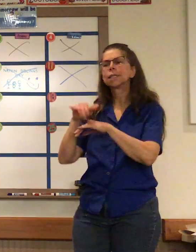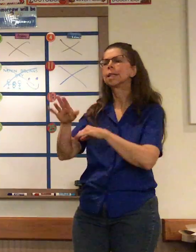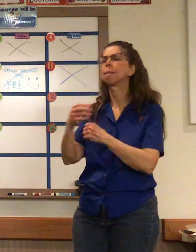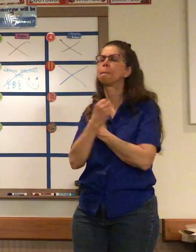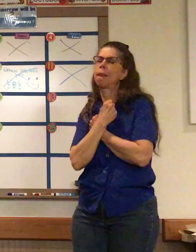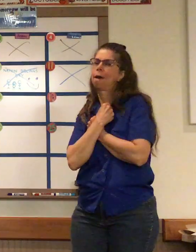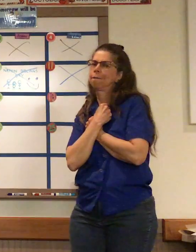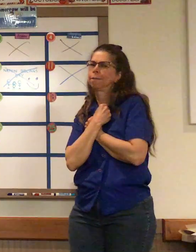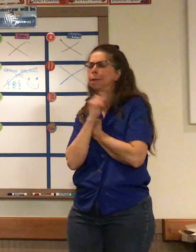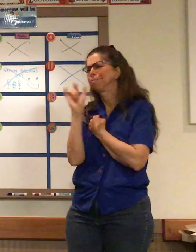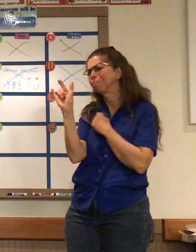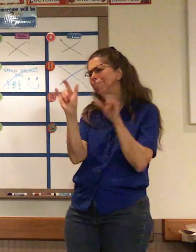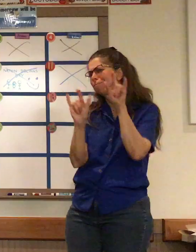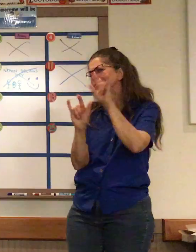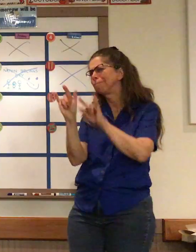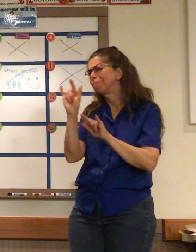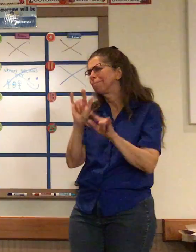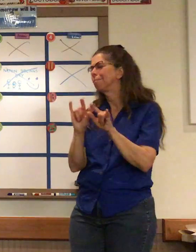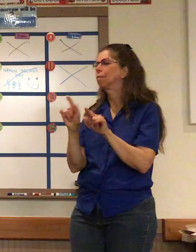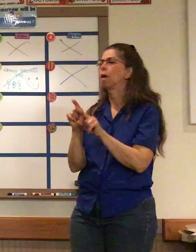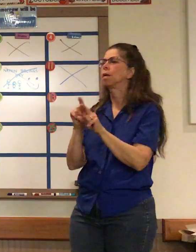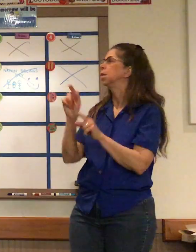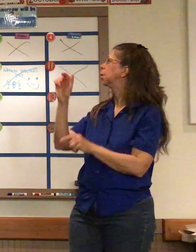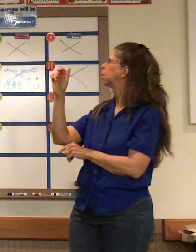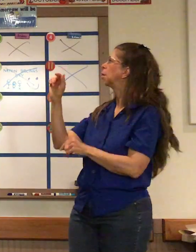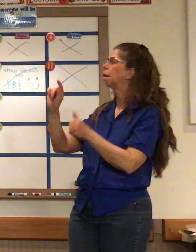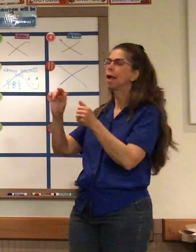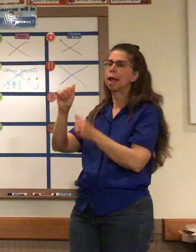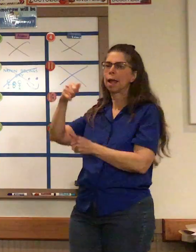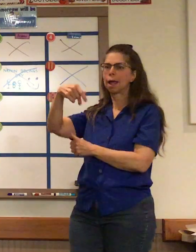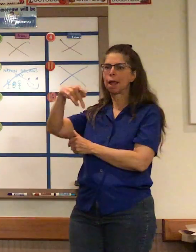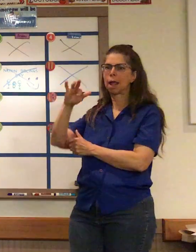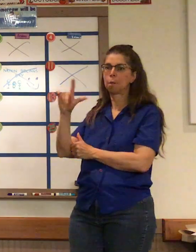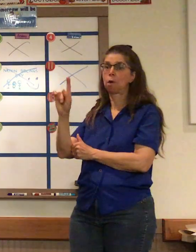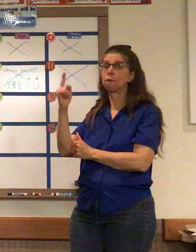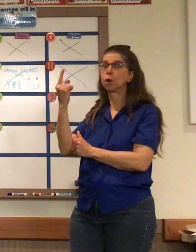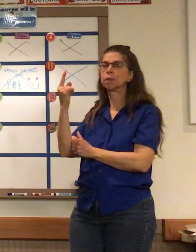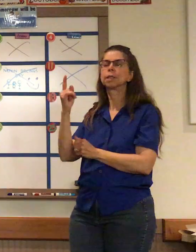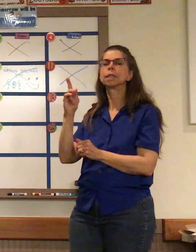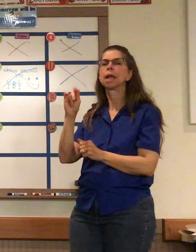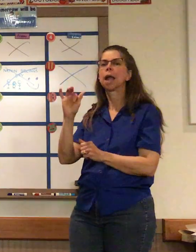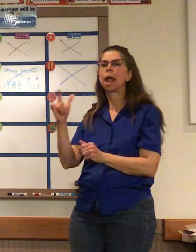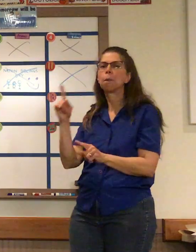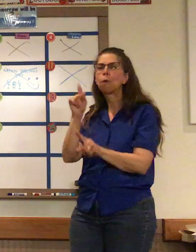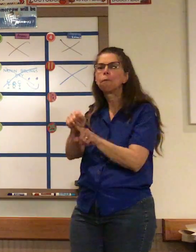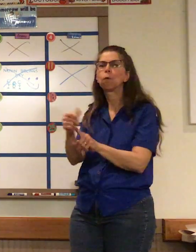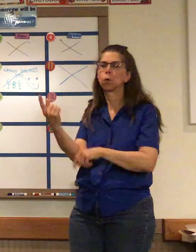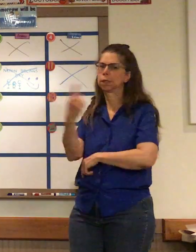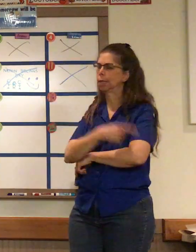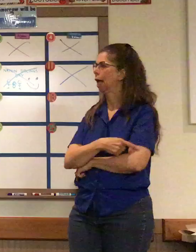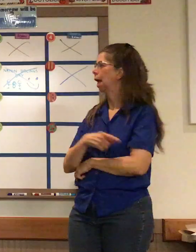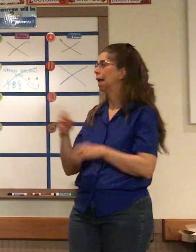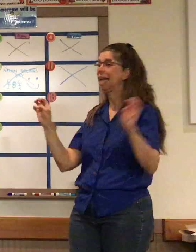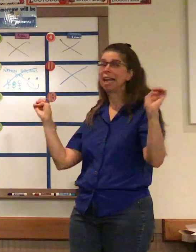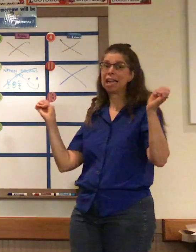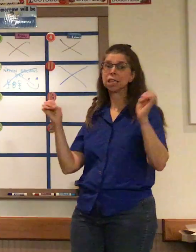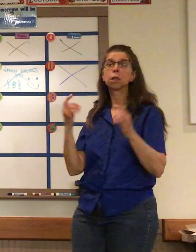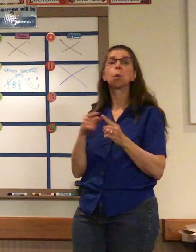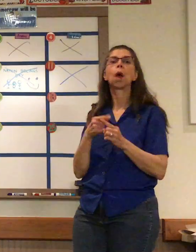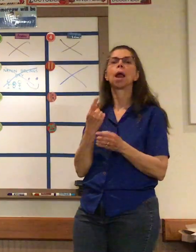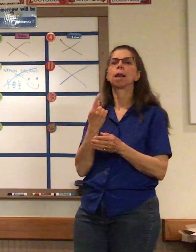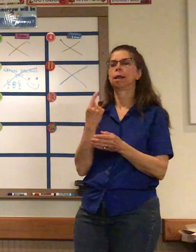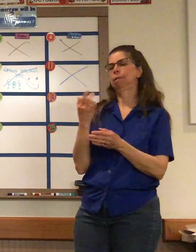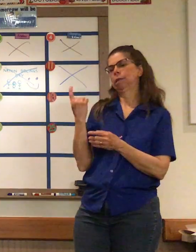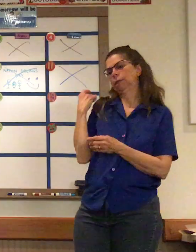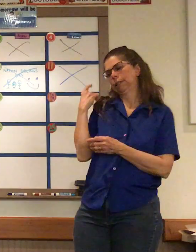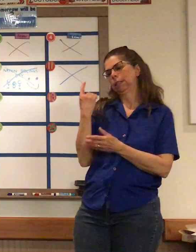love. Also, April Fool's Day was the 1st, and Easter was last